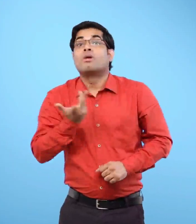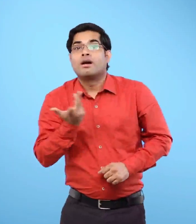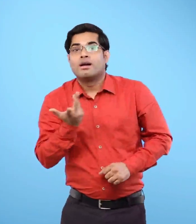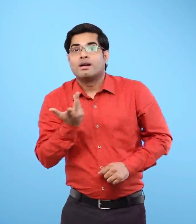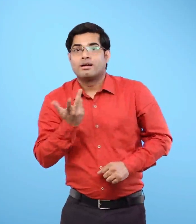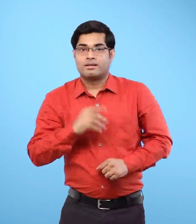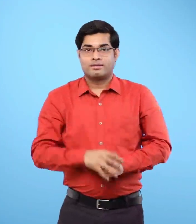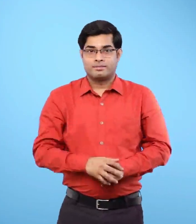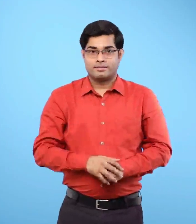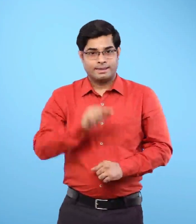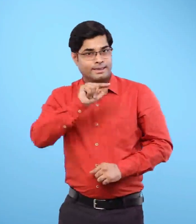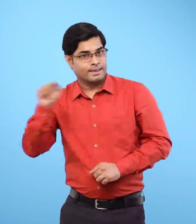Why? Dash.